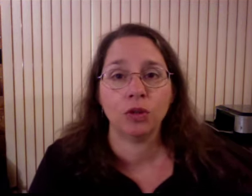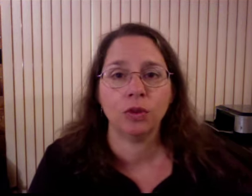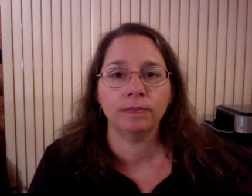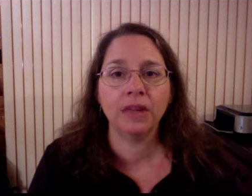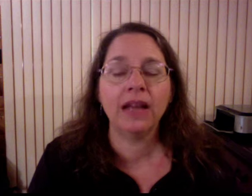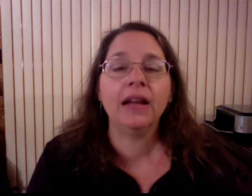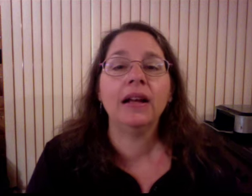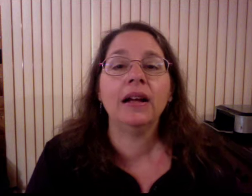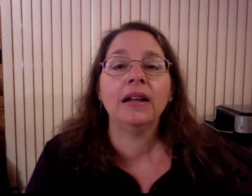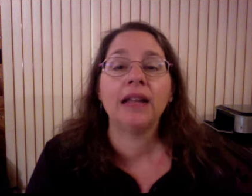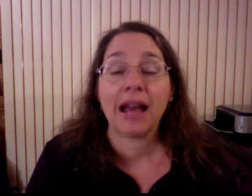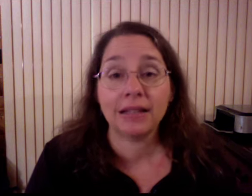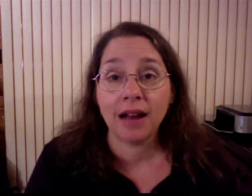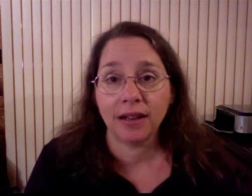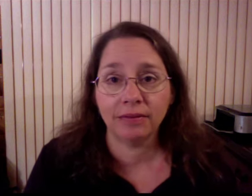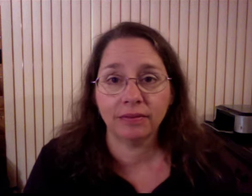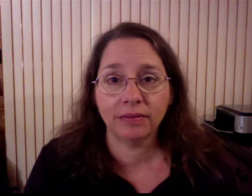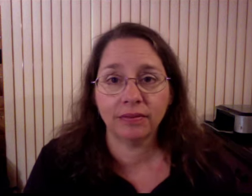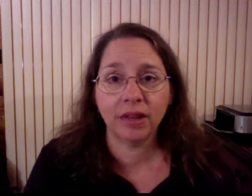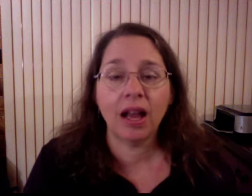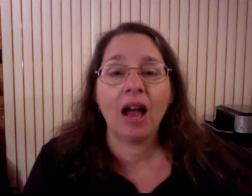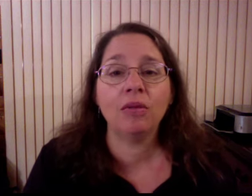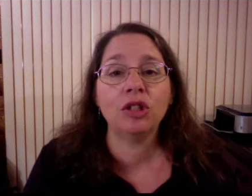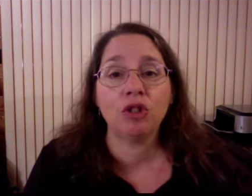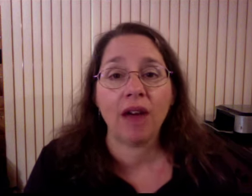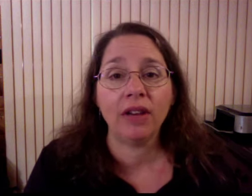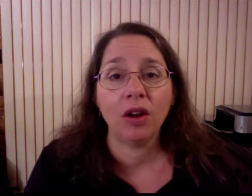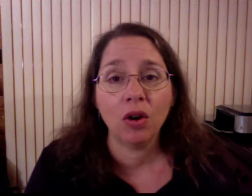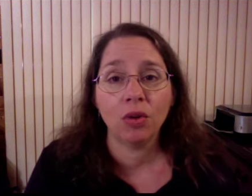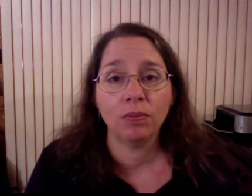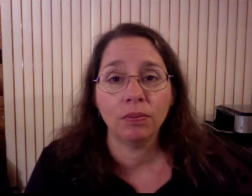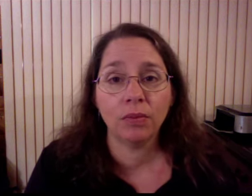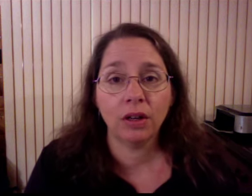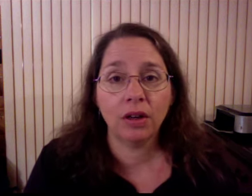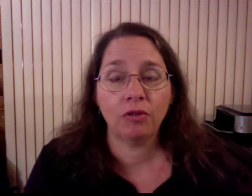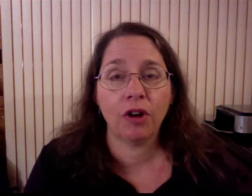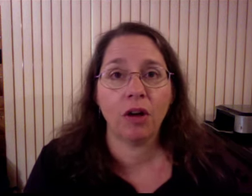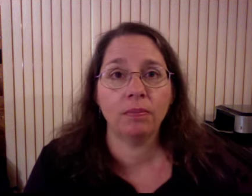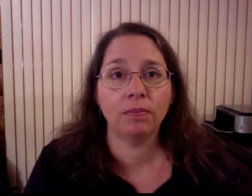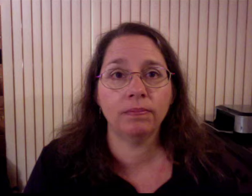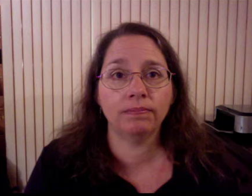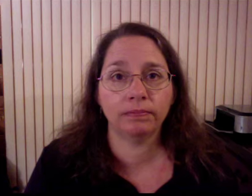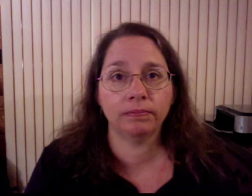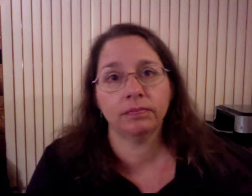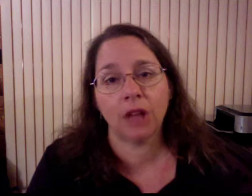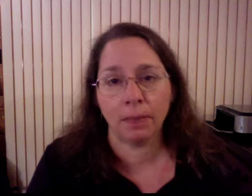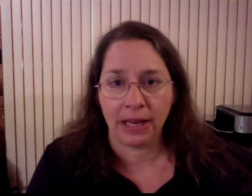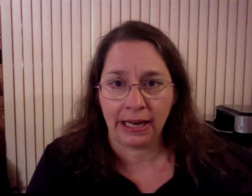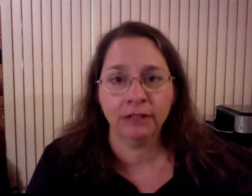actual. Last night, I was driving home from a meeting,